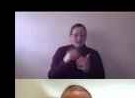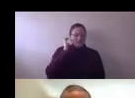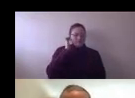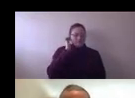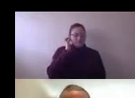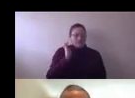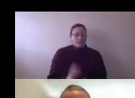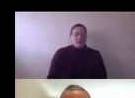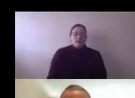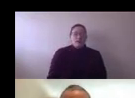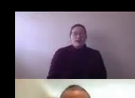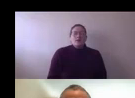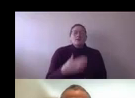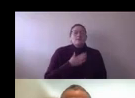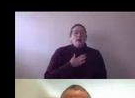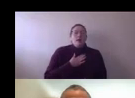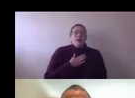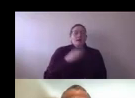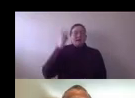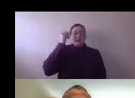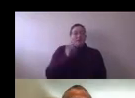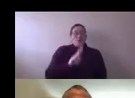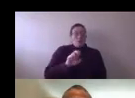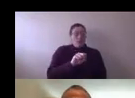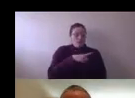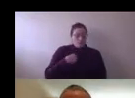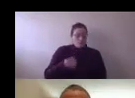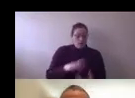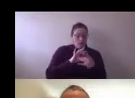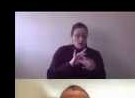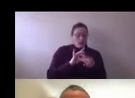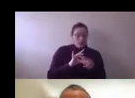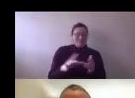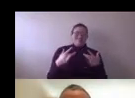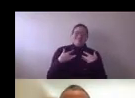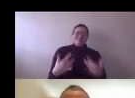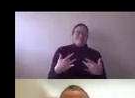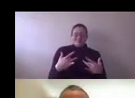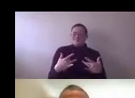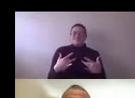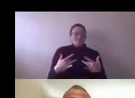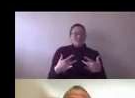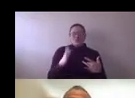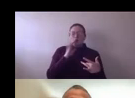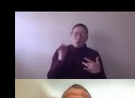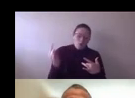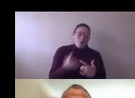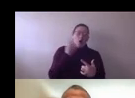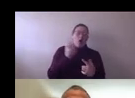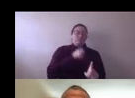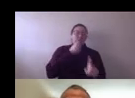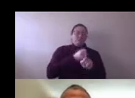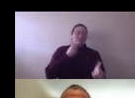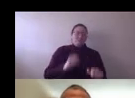So my sense is that US-China relations almost always inevitably affect the lives